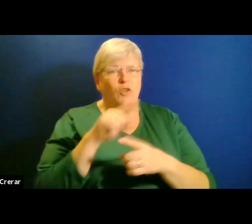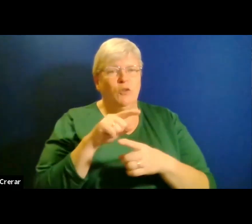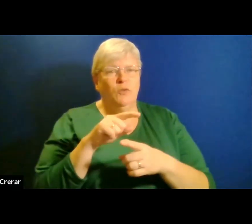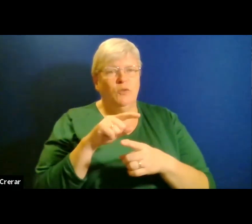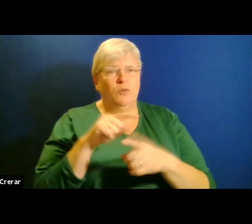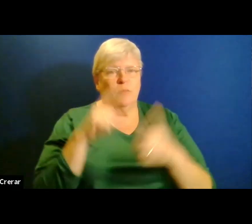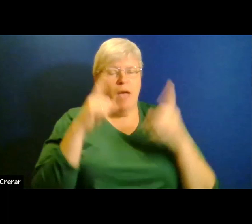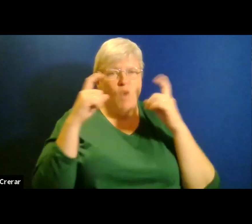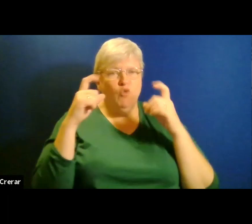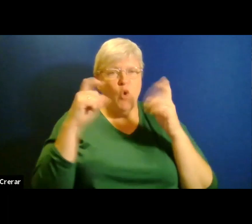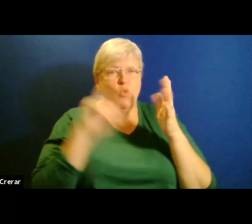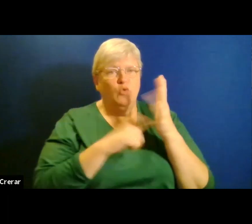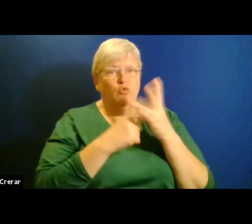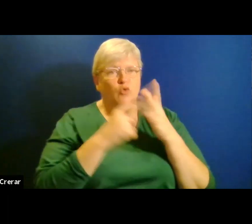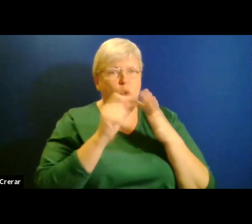Phototropic.